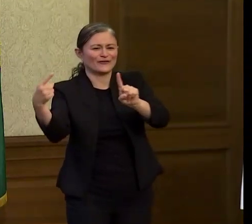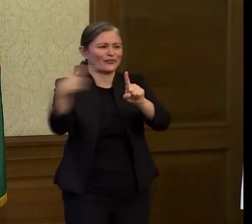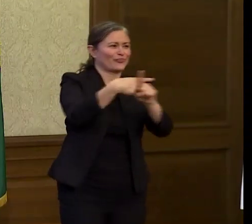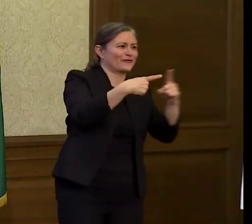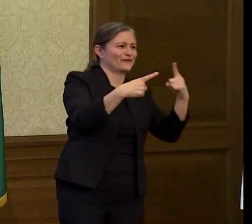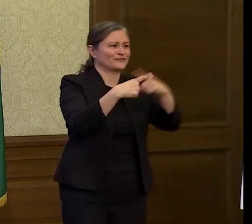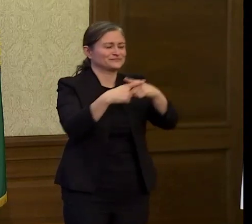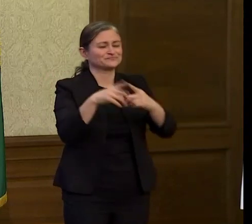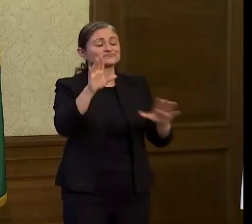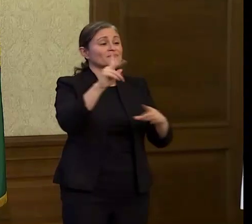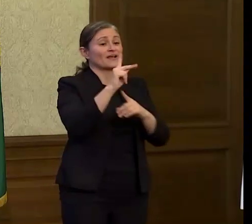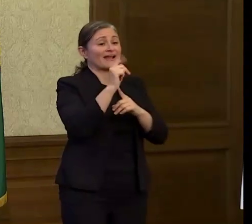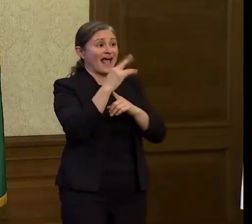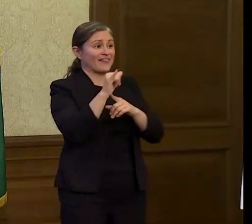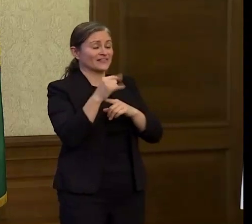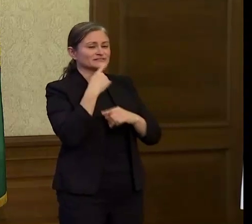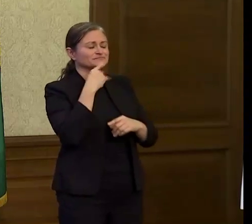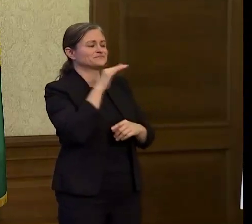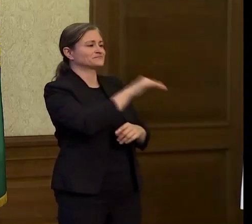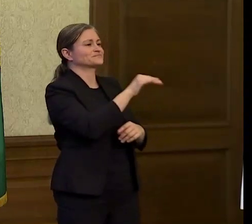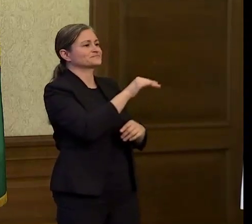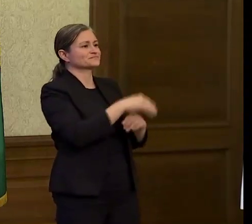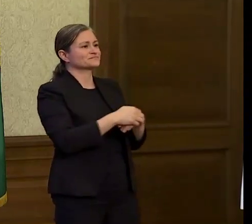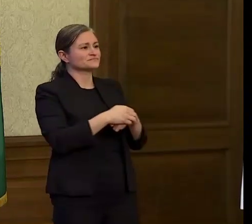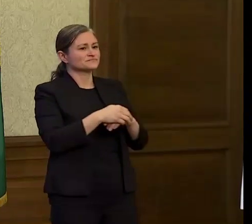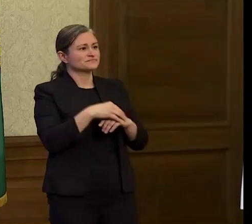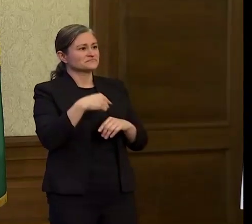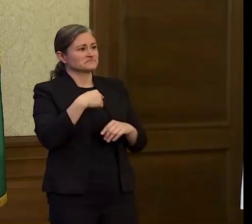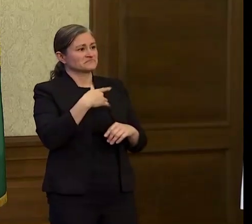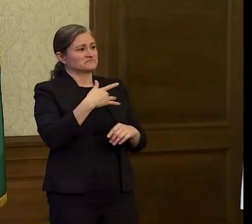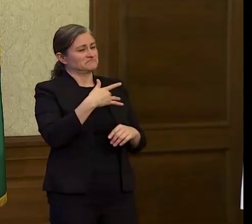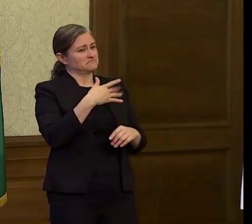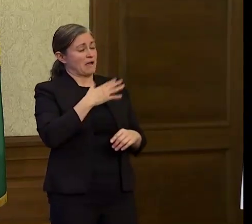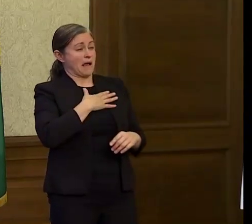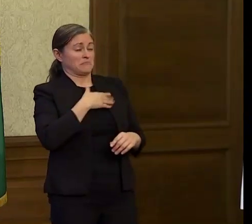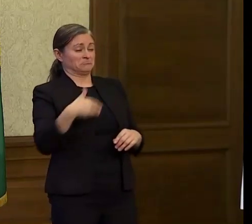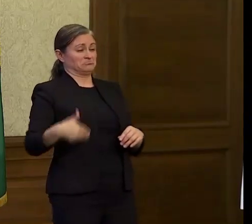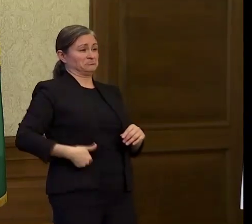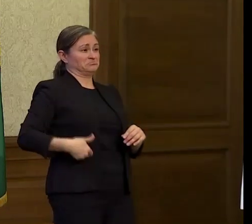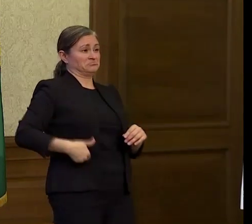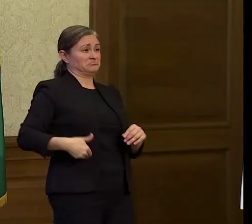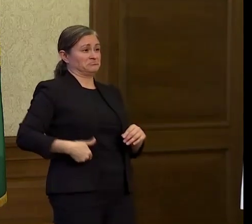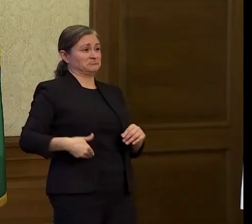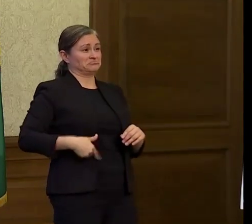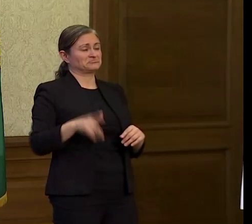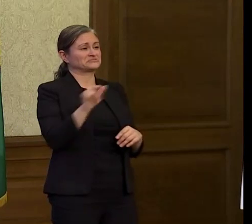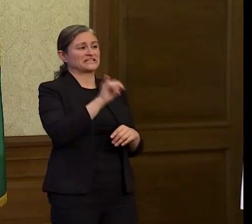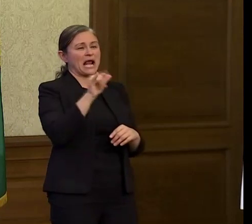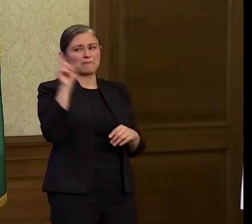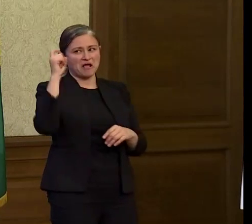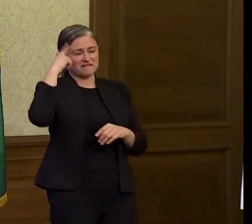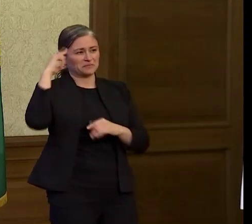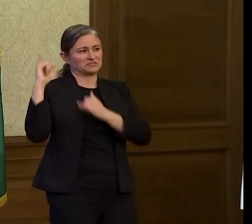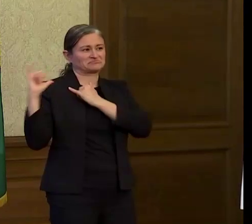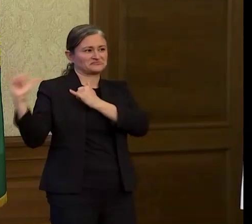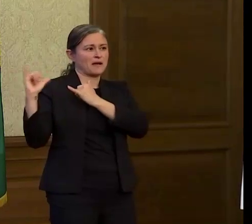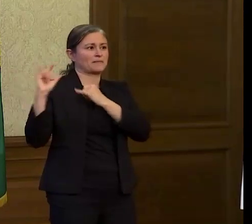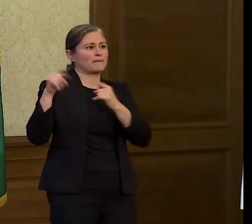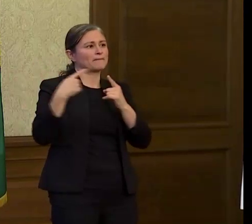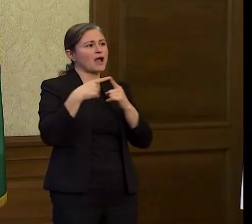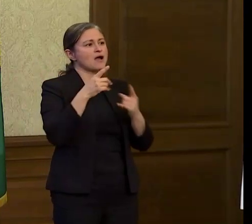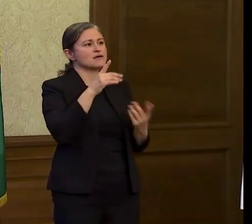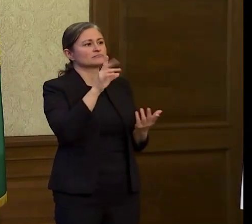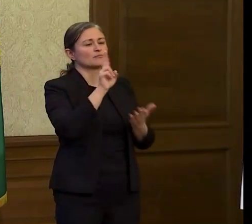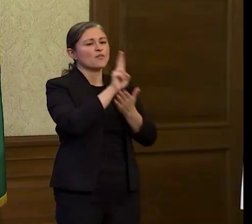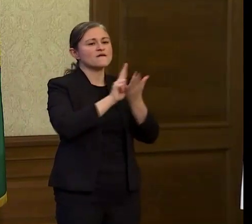are from the modeling study that the governor talked about that has been done at the University of Washington Institute of